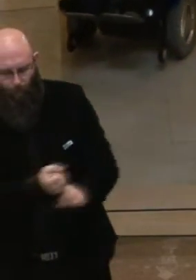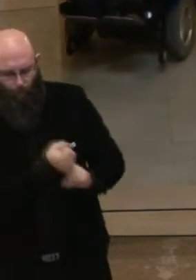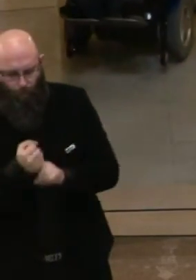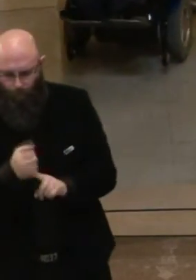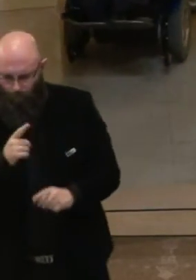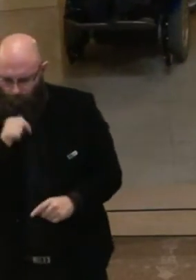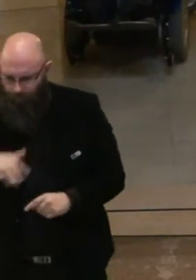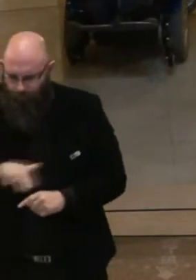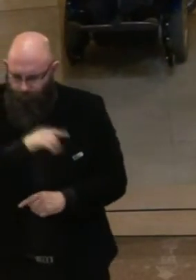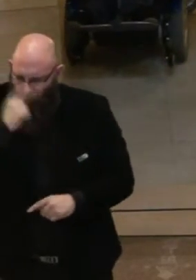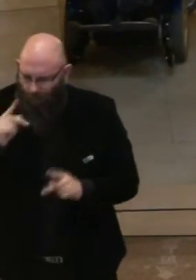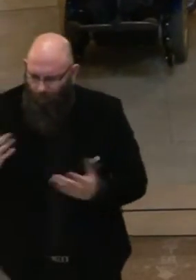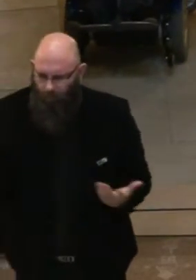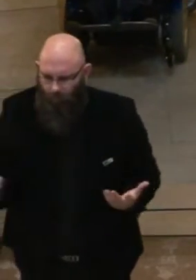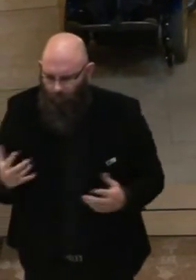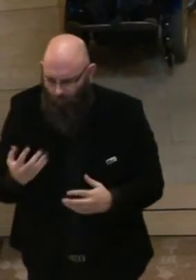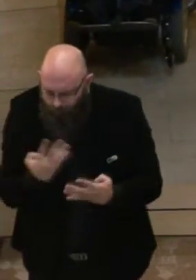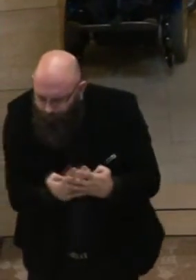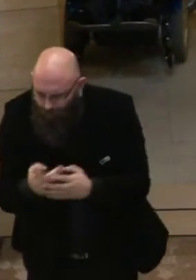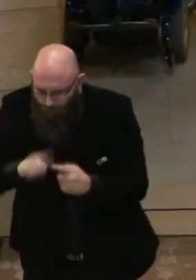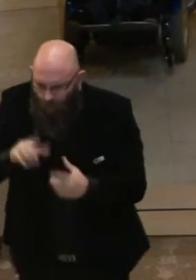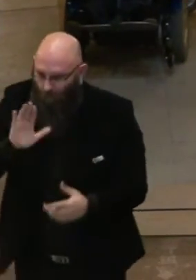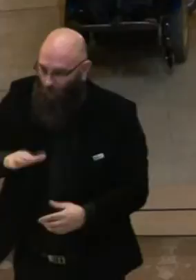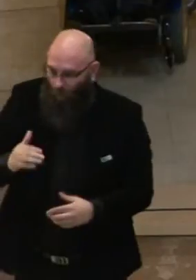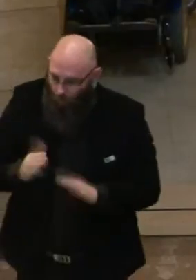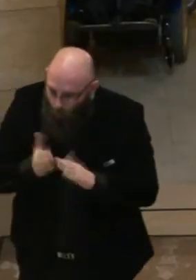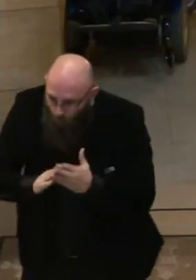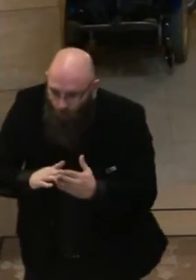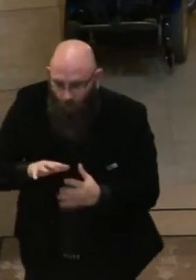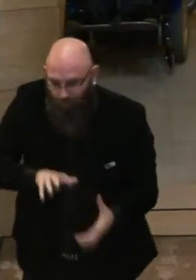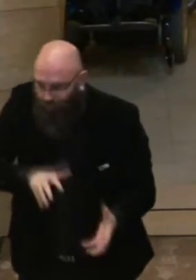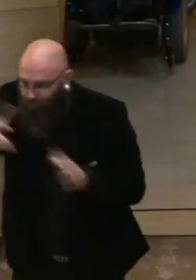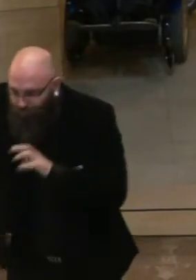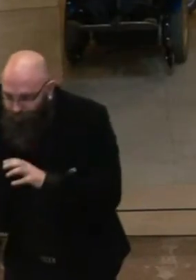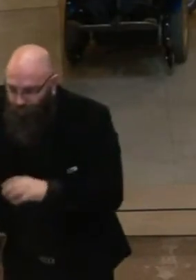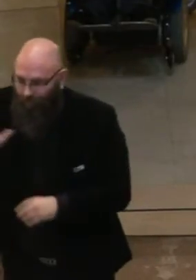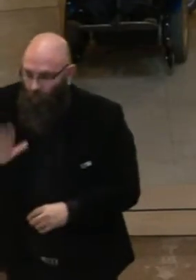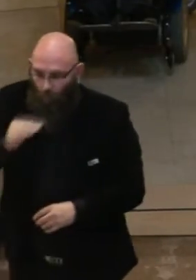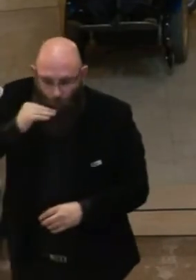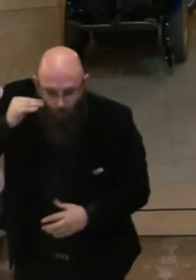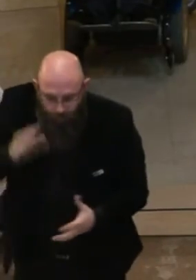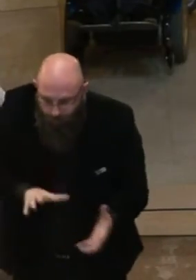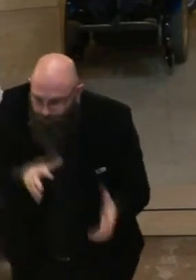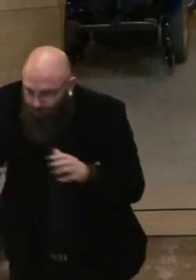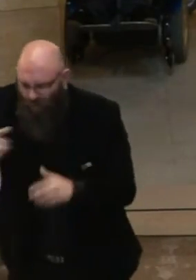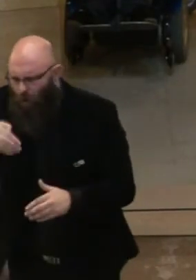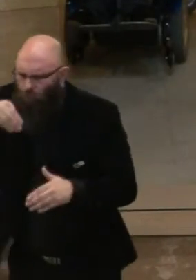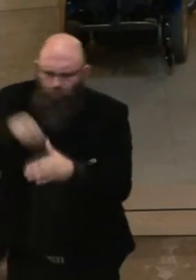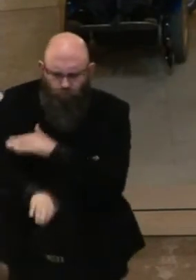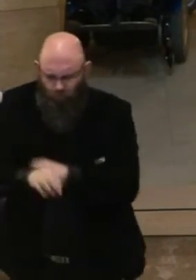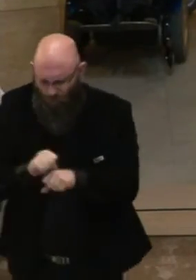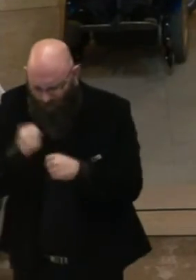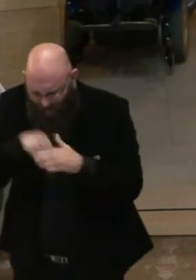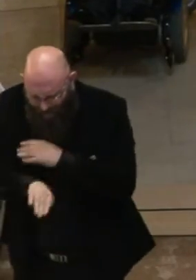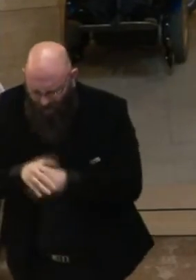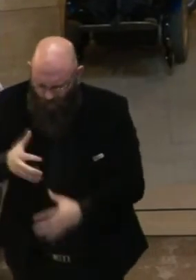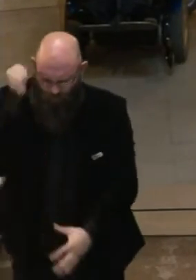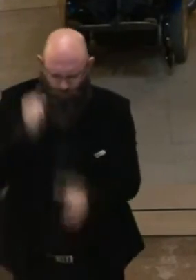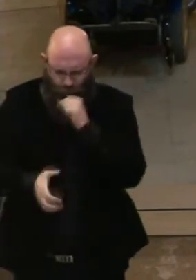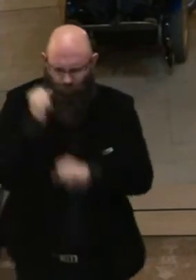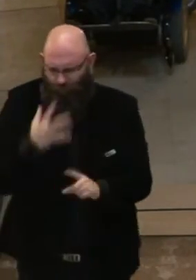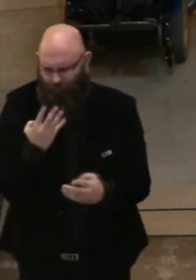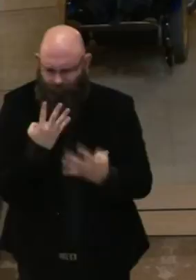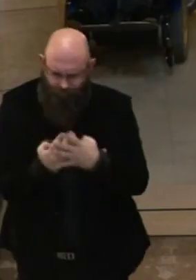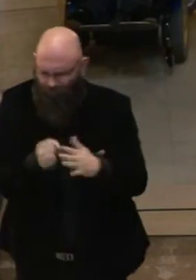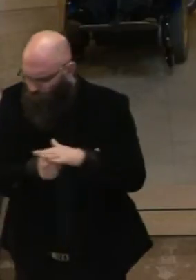communities. We could arrest their leaders. We could raid their homes, break up their meetings, and vilify them night